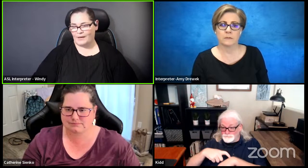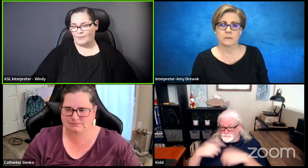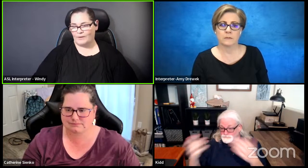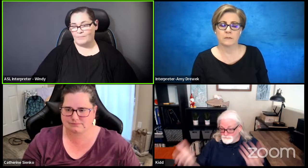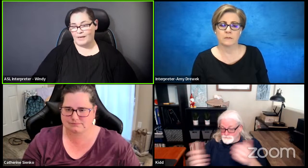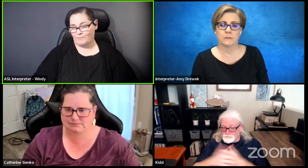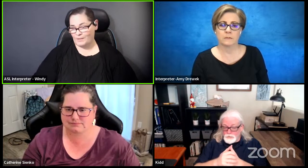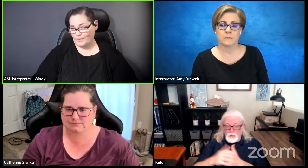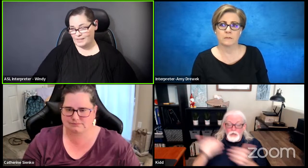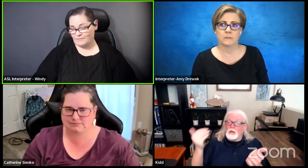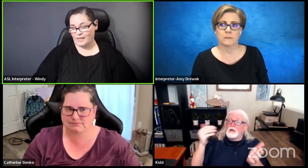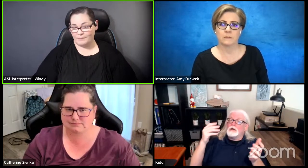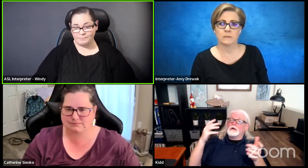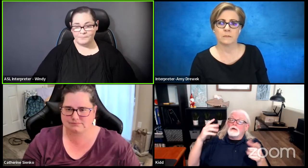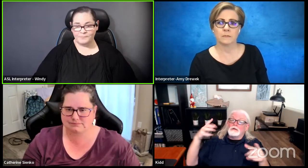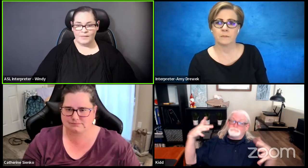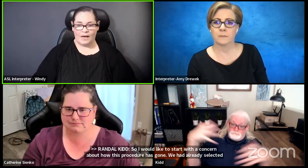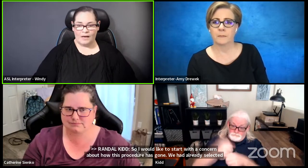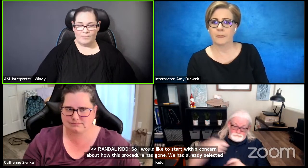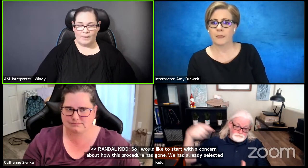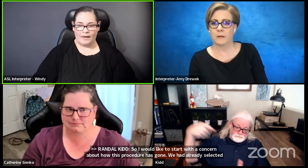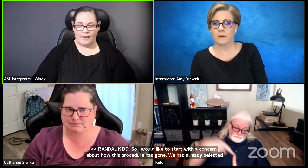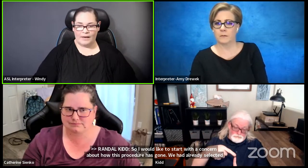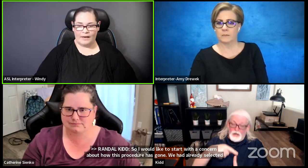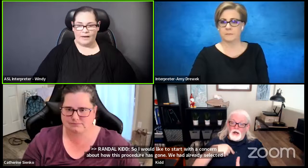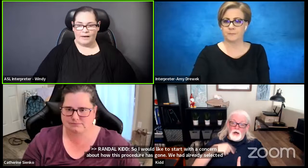believe that it might be a waste of time.